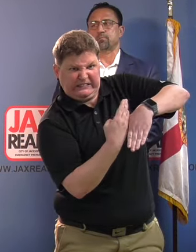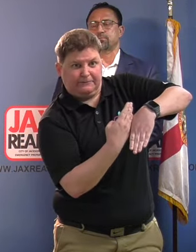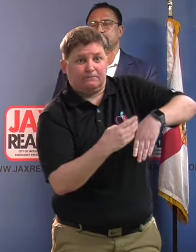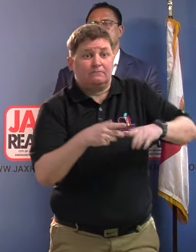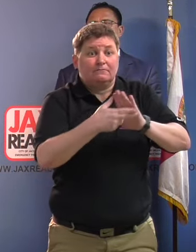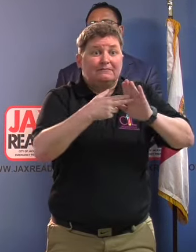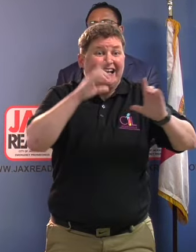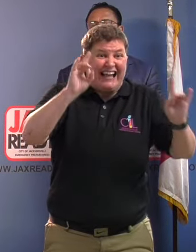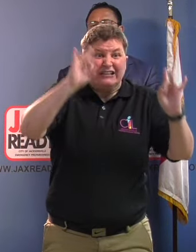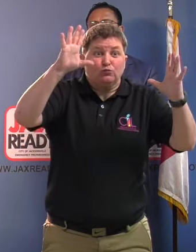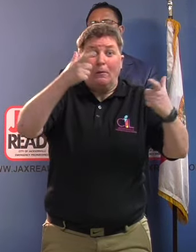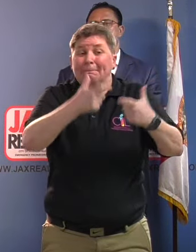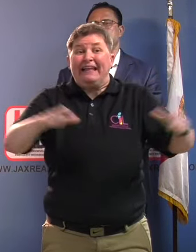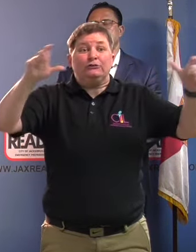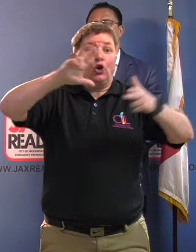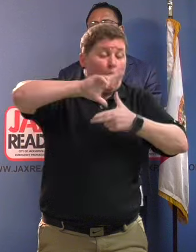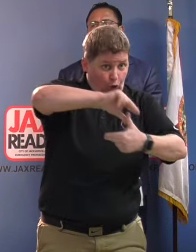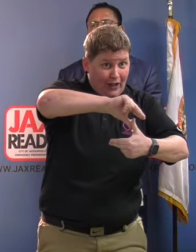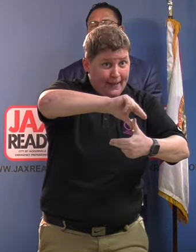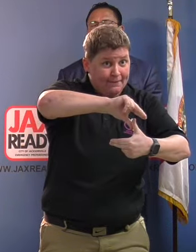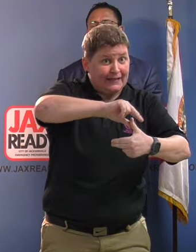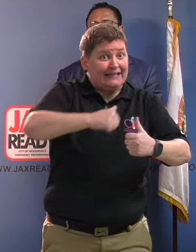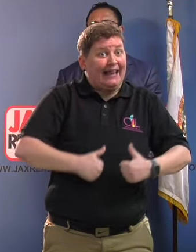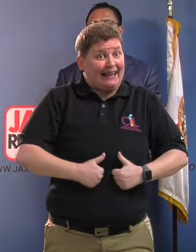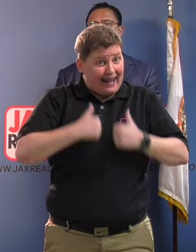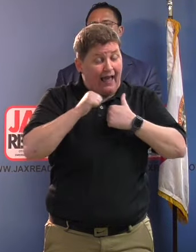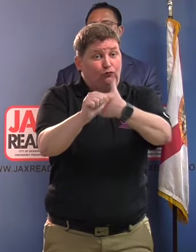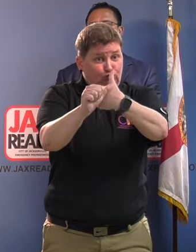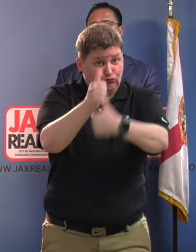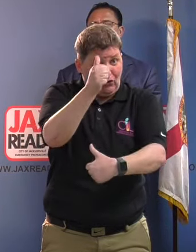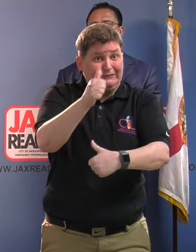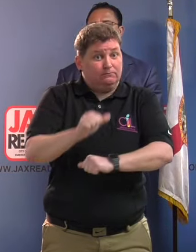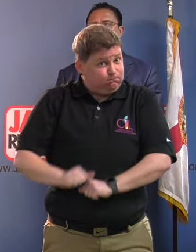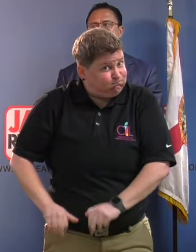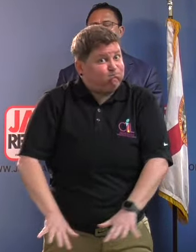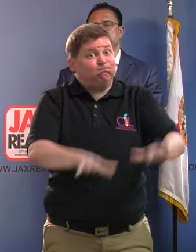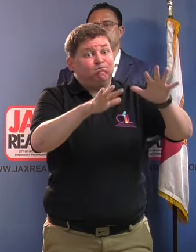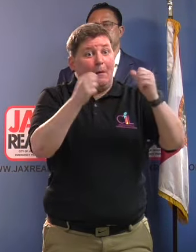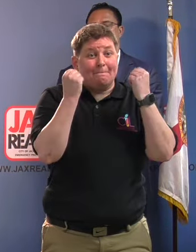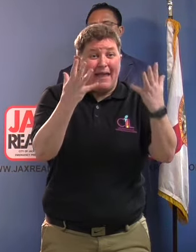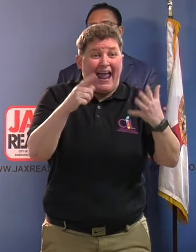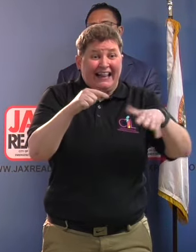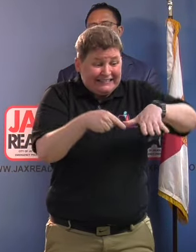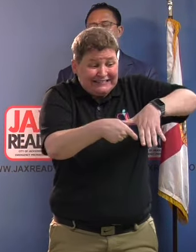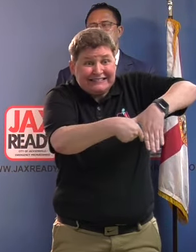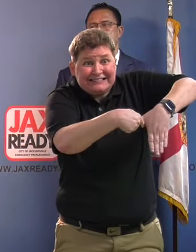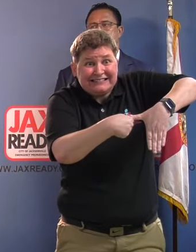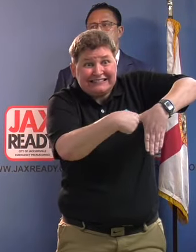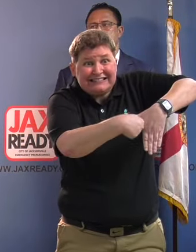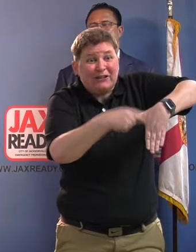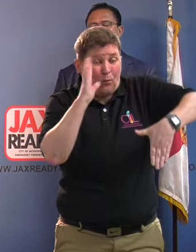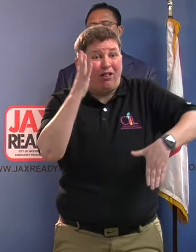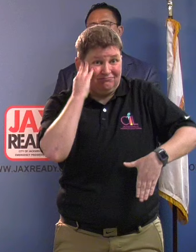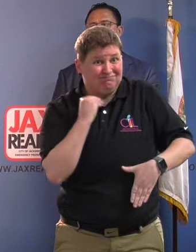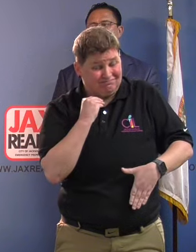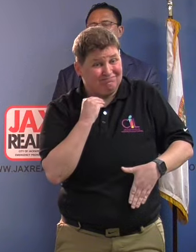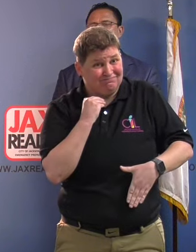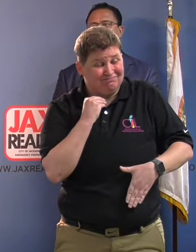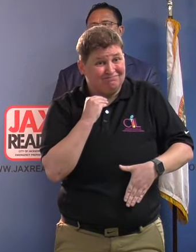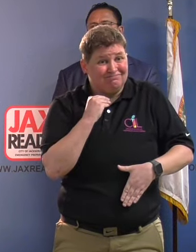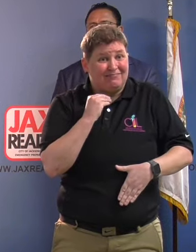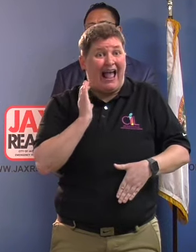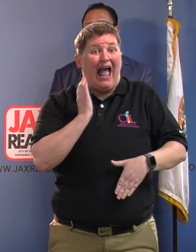major hurricane, bringing life-threatening storm surge to many communities in that area. For our area, the metro area, as well as